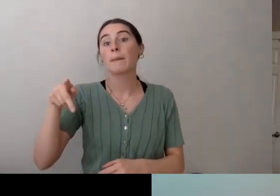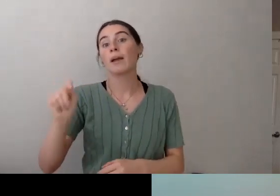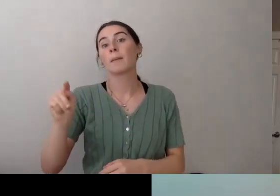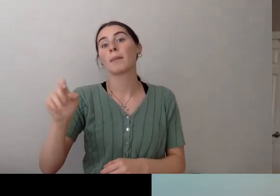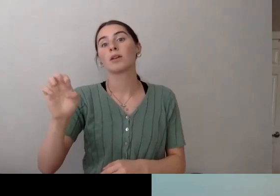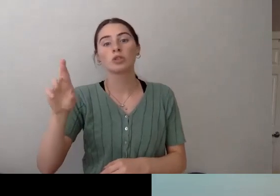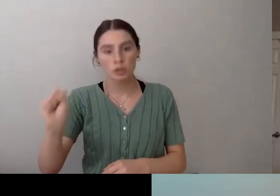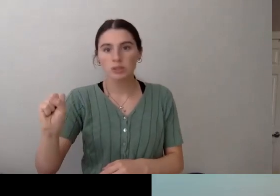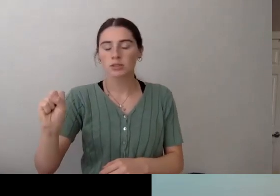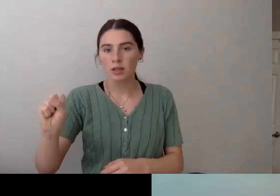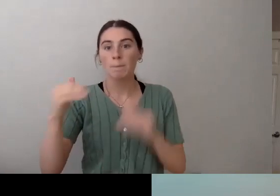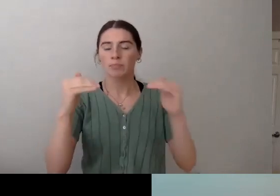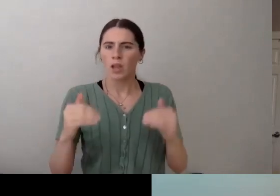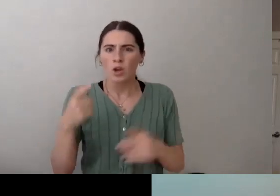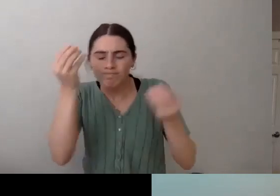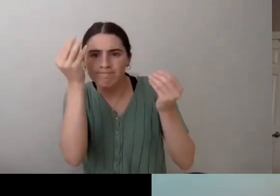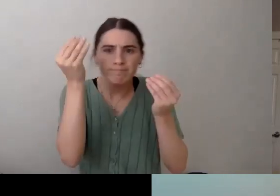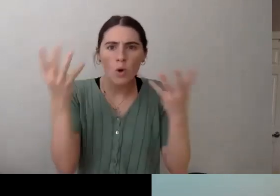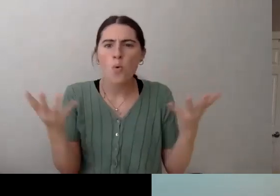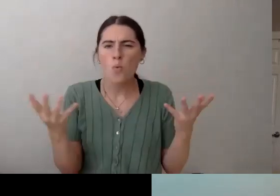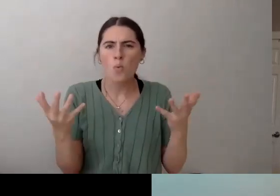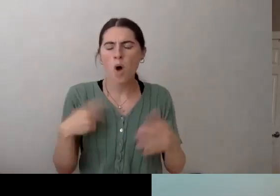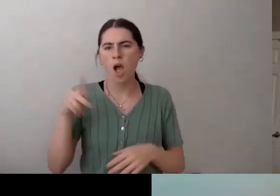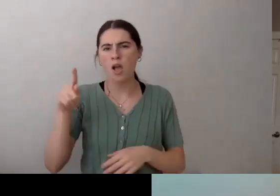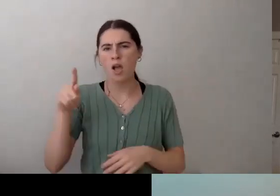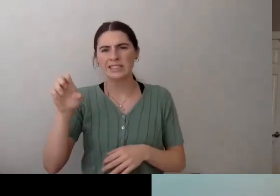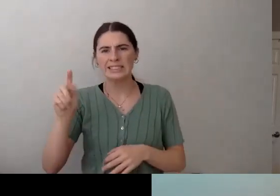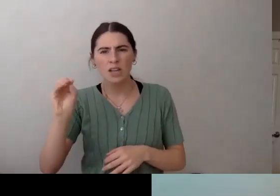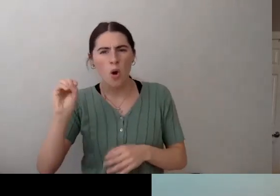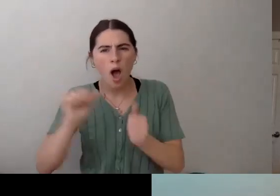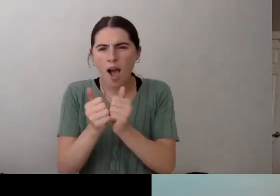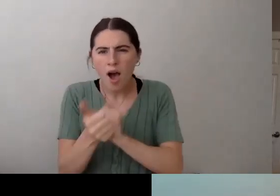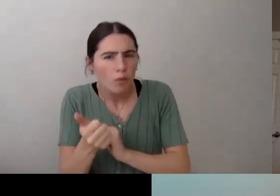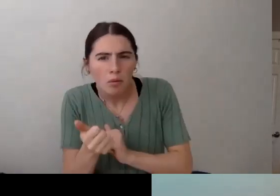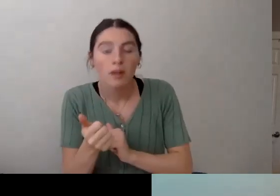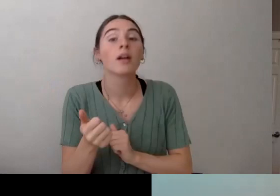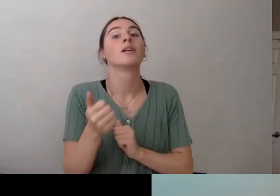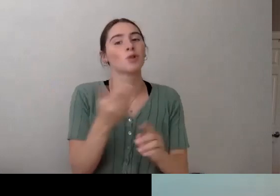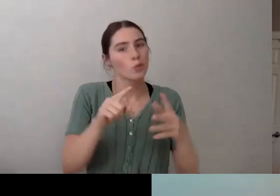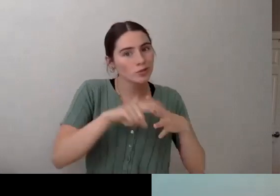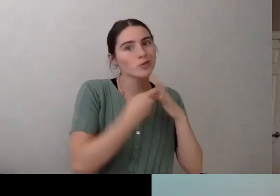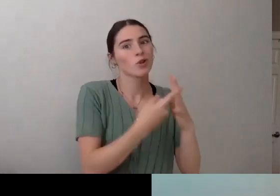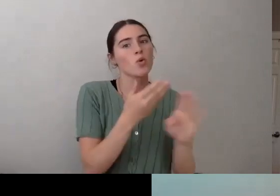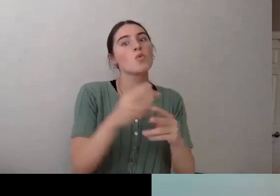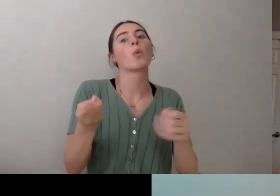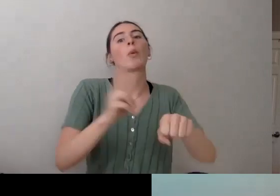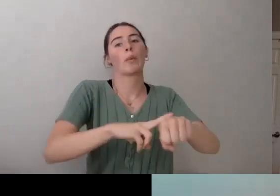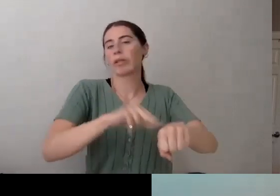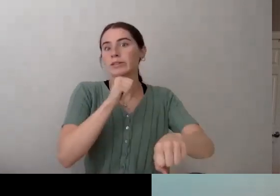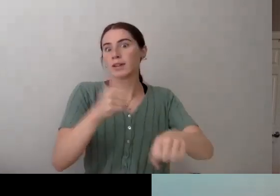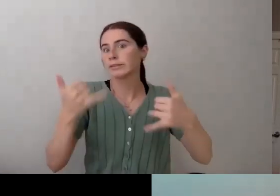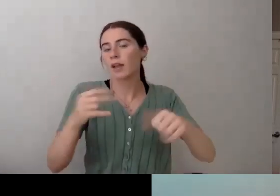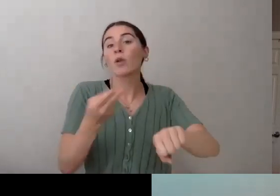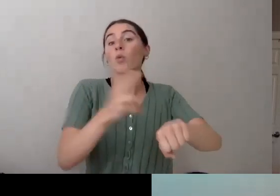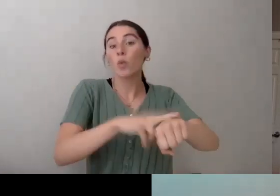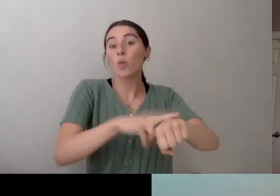So traditionally, meatballs would have breadcrumbs in them, and that's what makes it not keto. So today, what we're